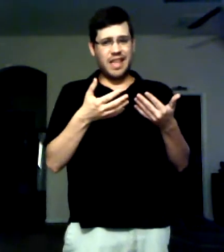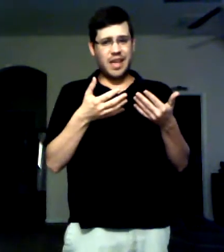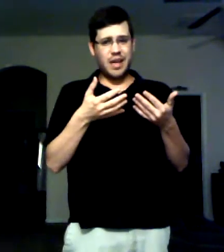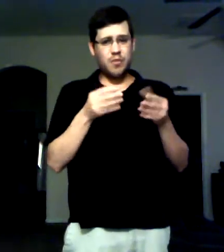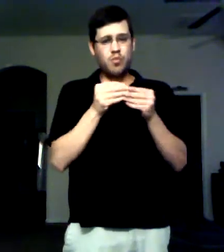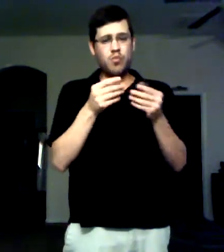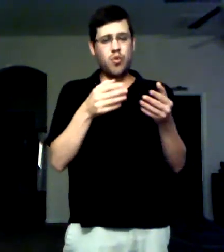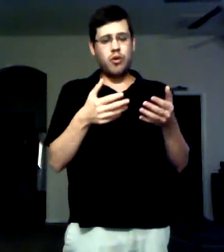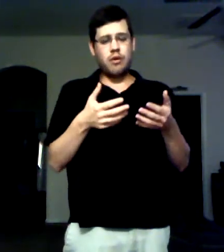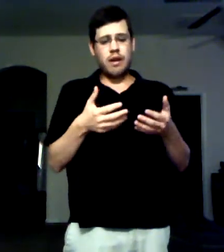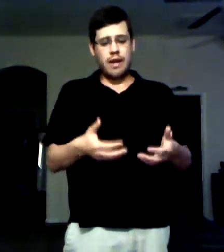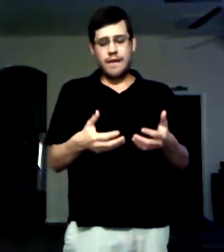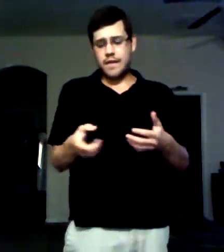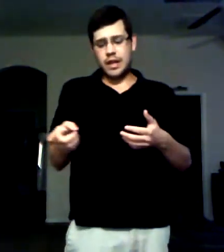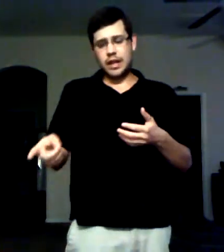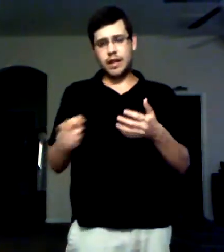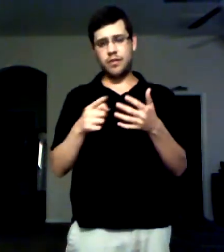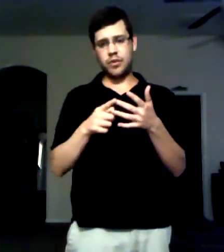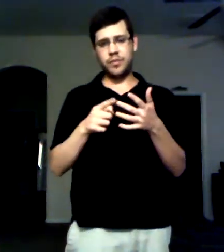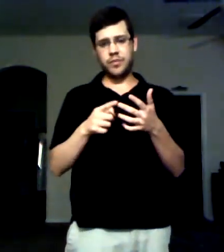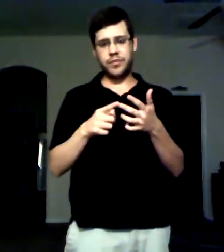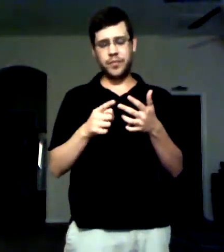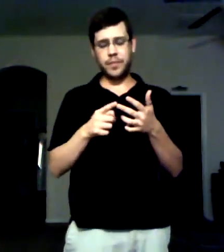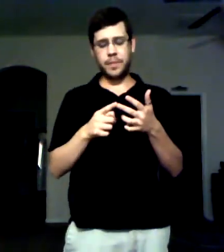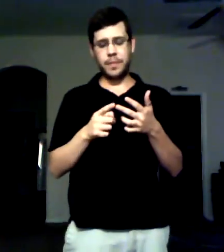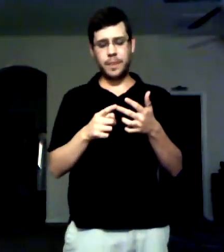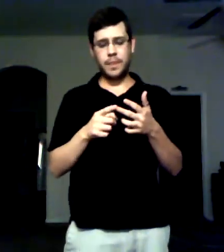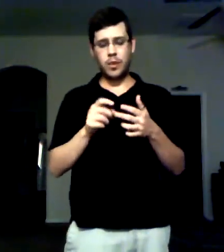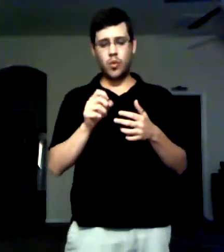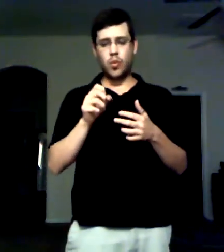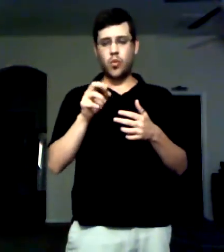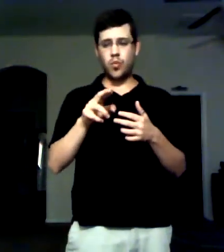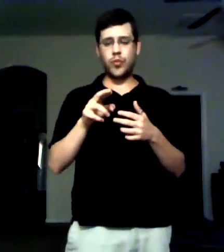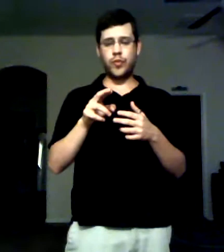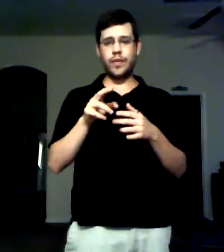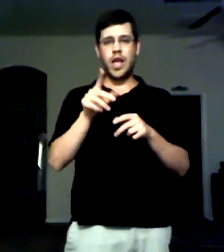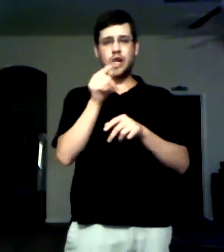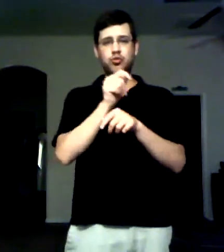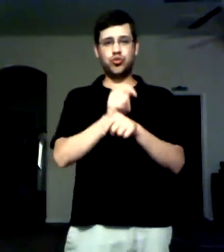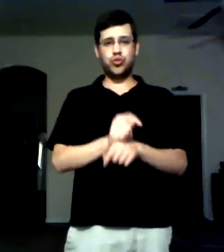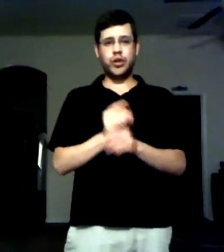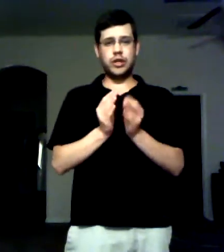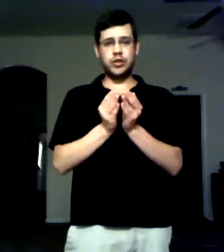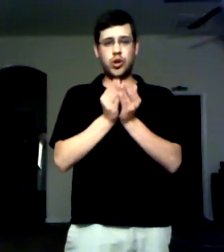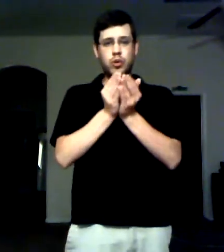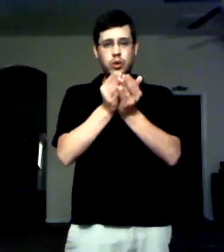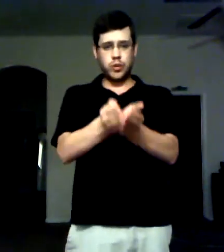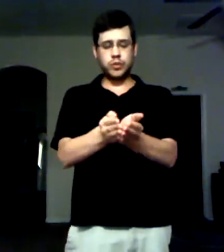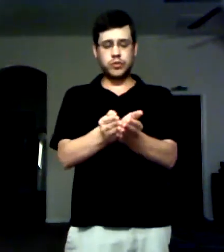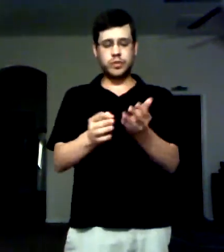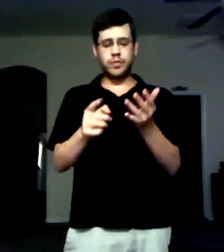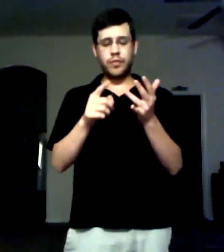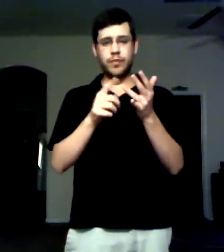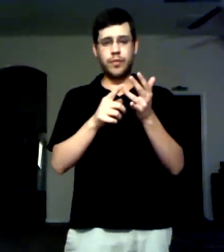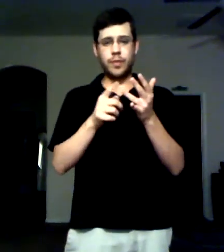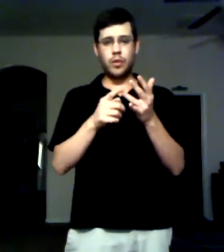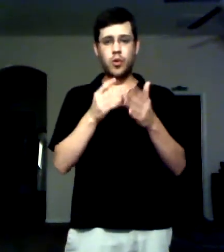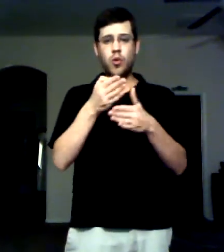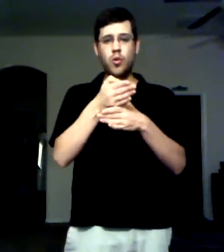expensive. Then you can go into more traditional sorts of canoes. Wood canvas, which is what